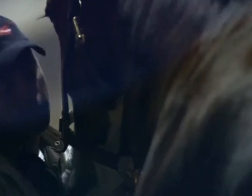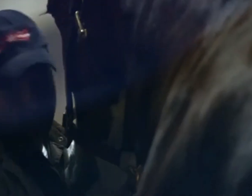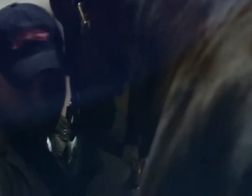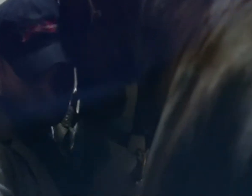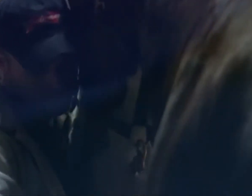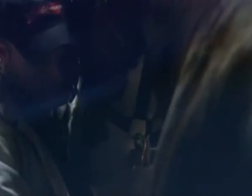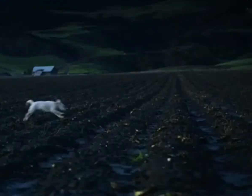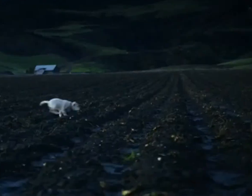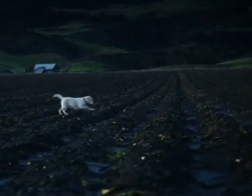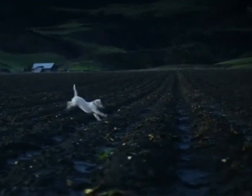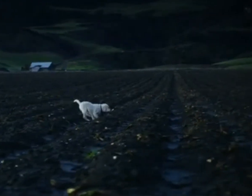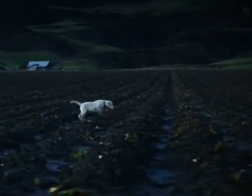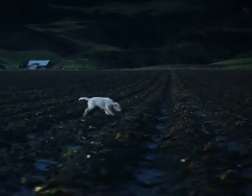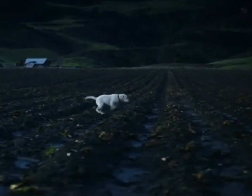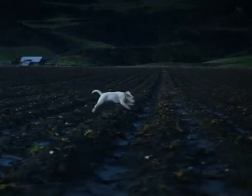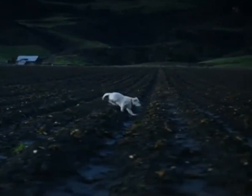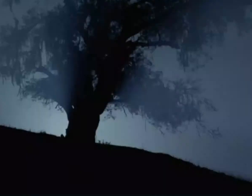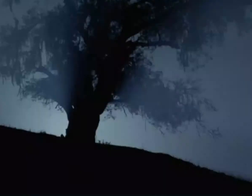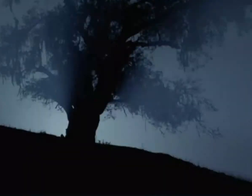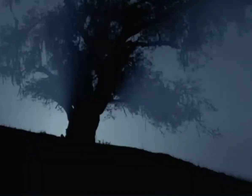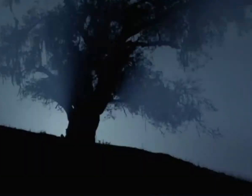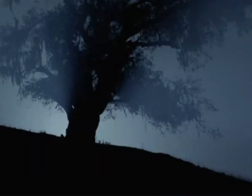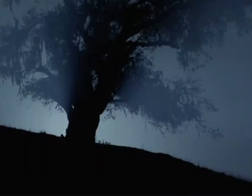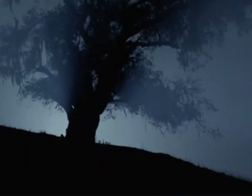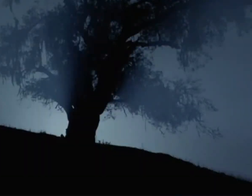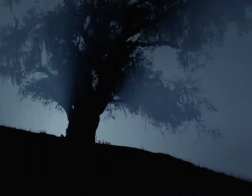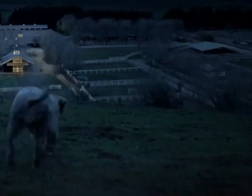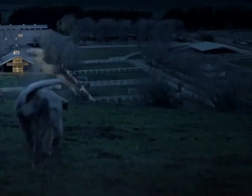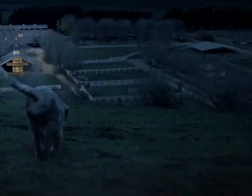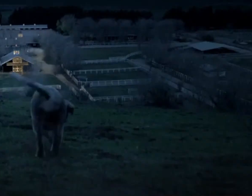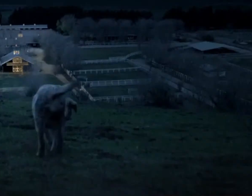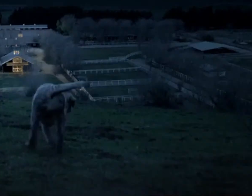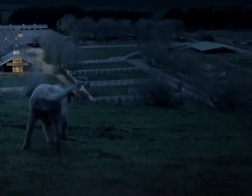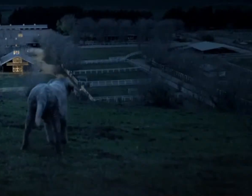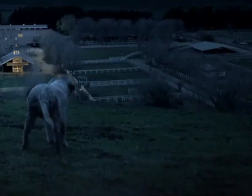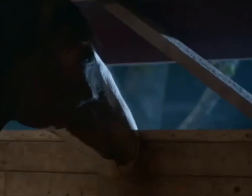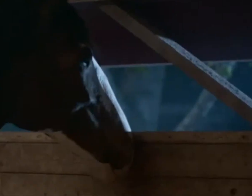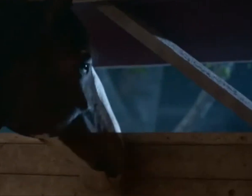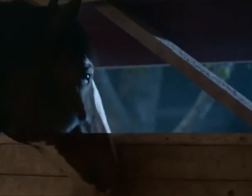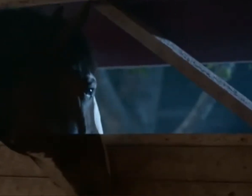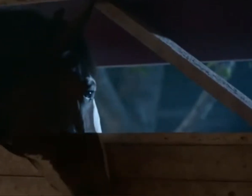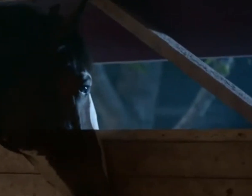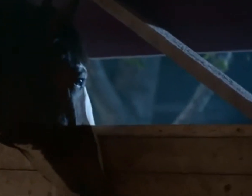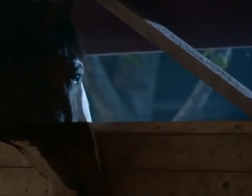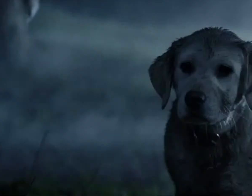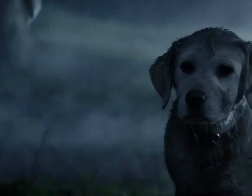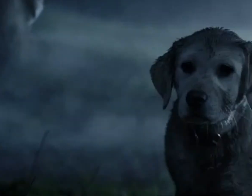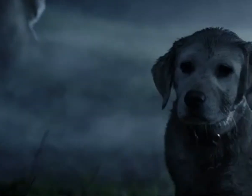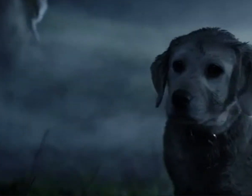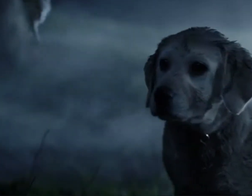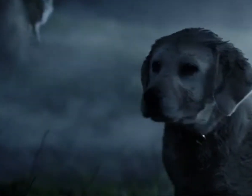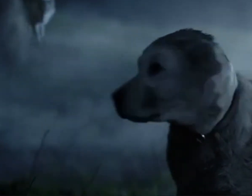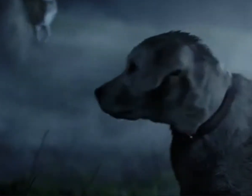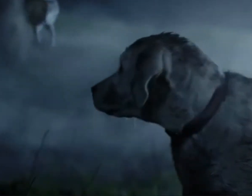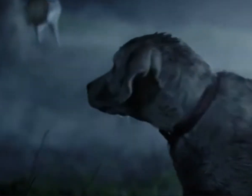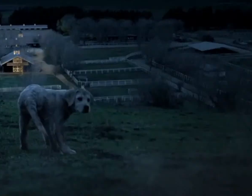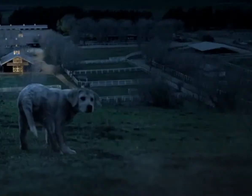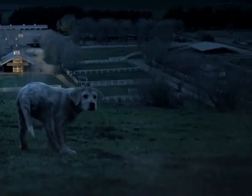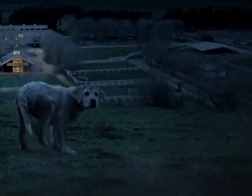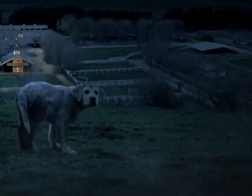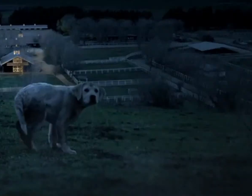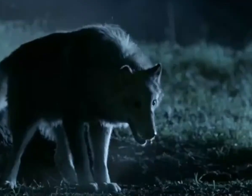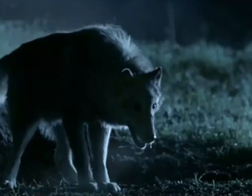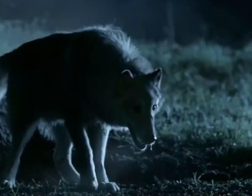The man rests his head by the horse. The pup scurries in a muddy field down a hill past a broad tree. Overlooking the